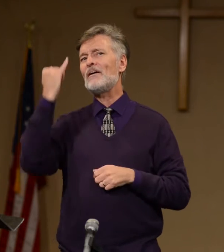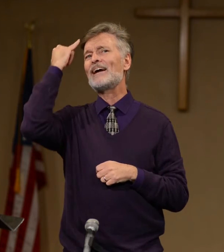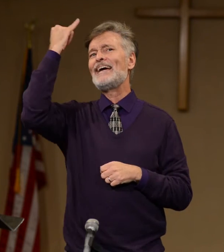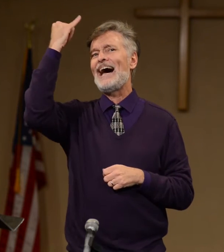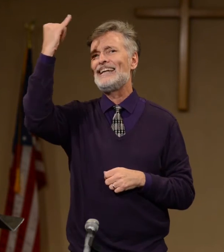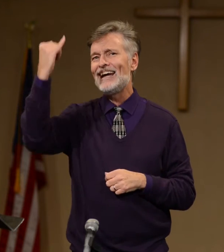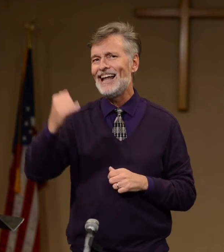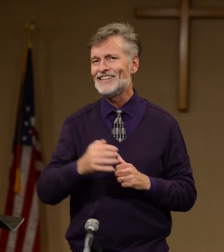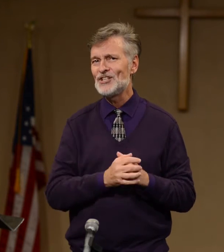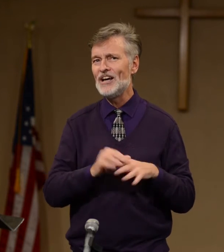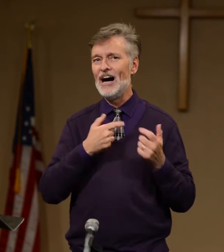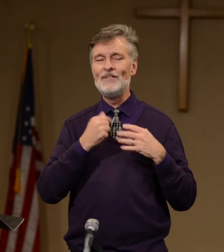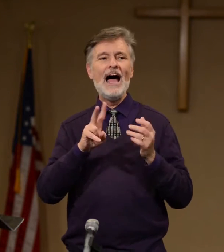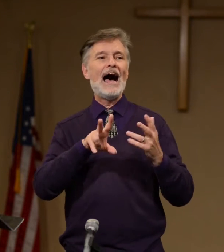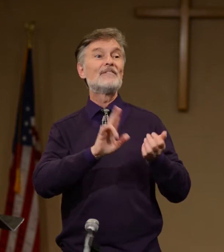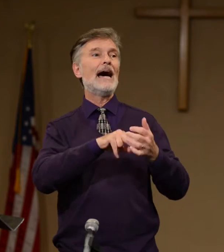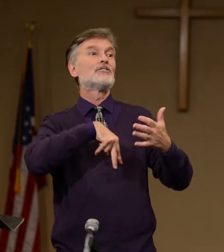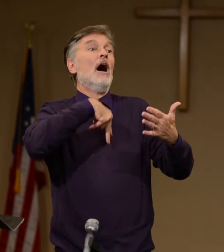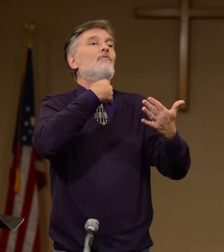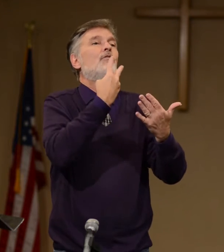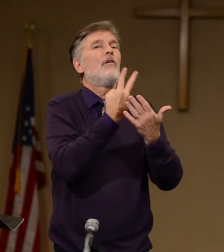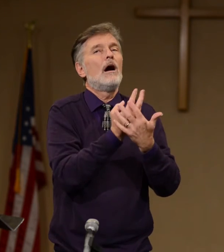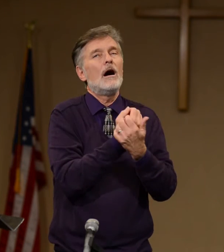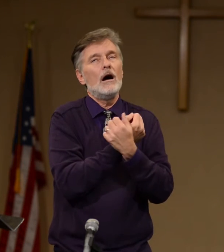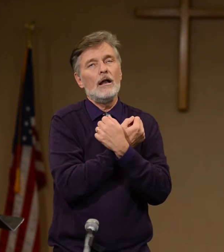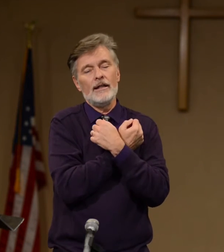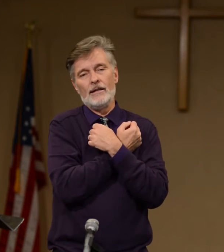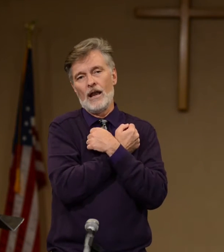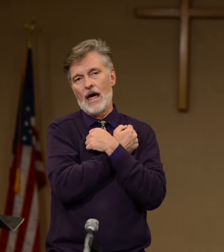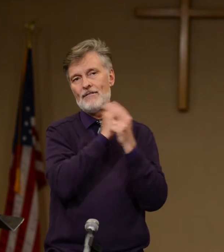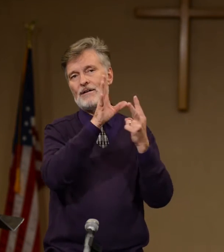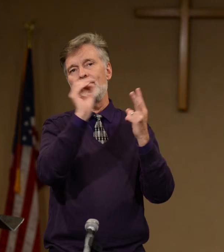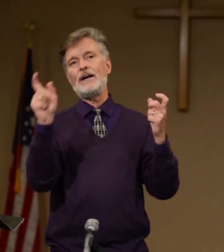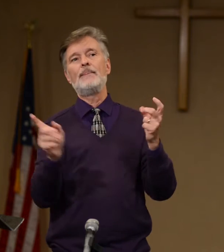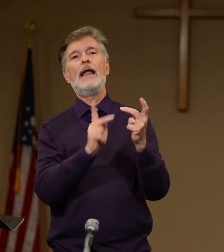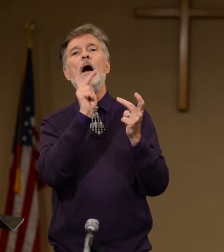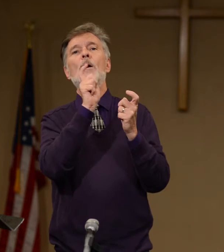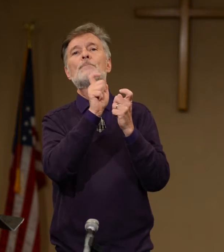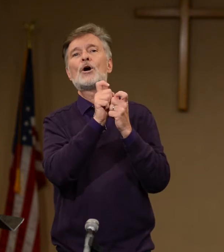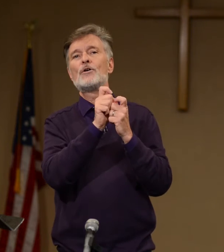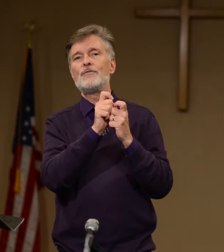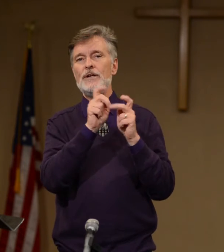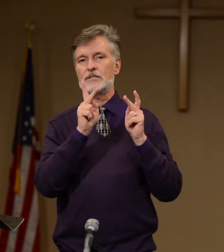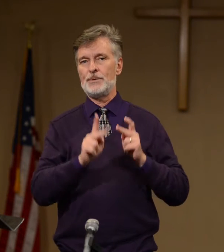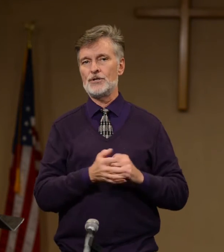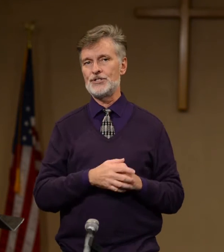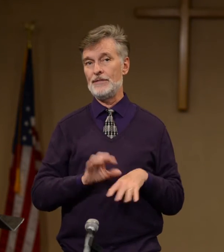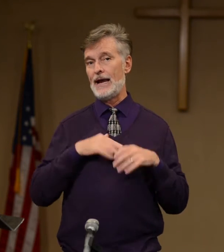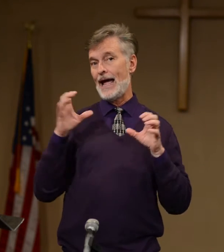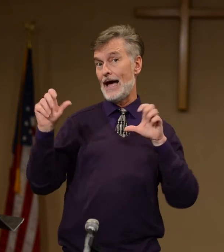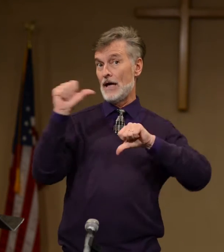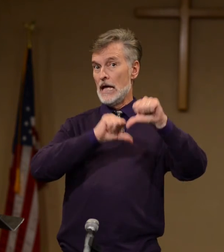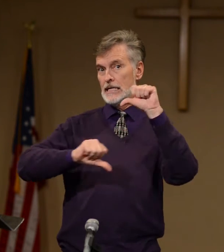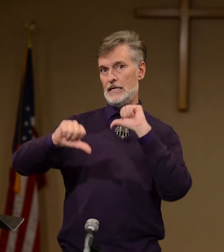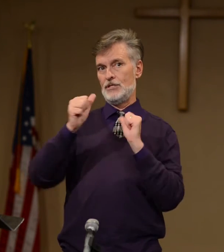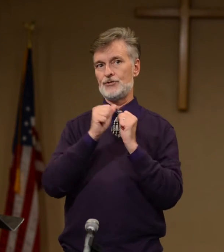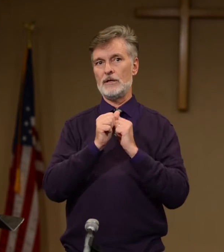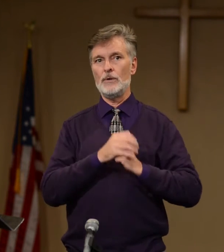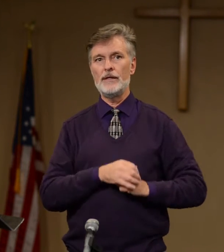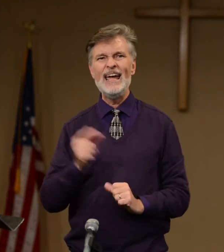American ideology of I've got to fall in love. I've got to find that perfect person that I have chemistry with.